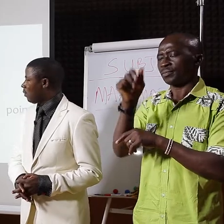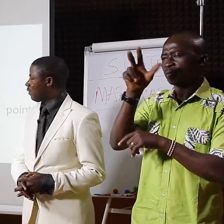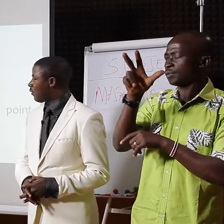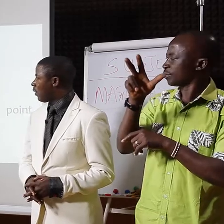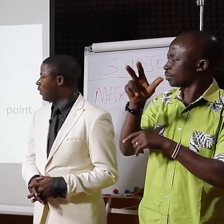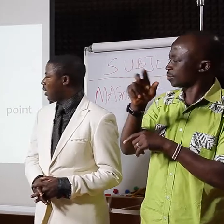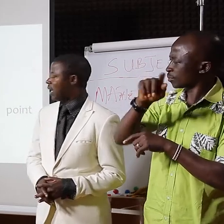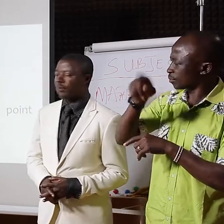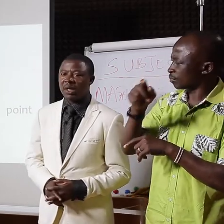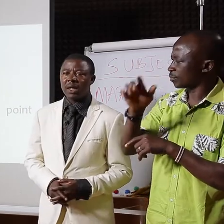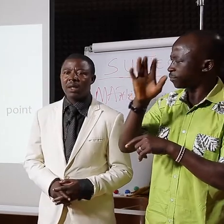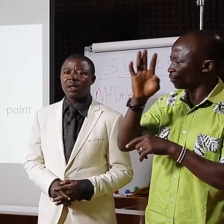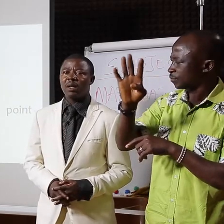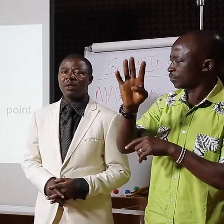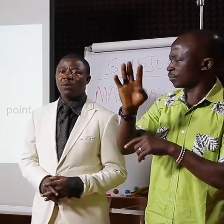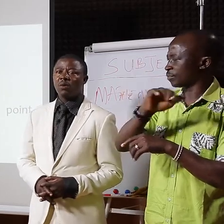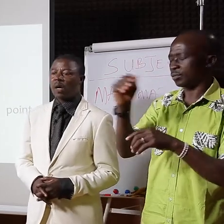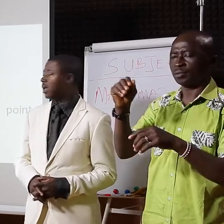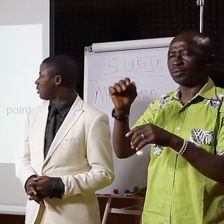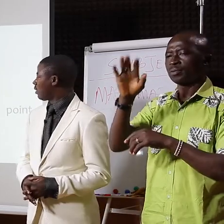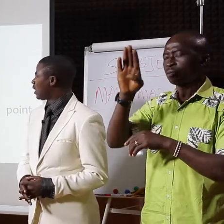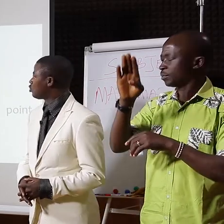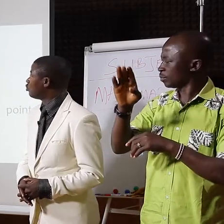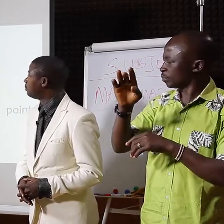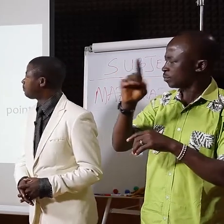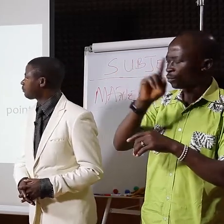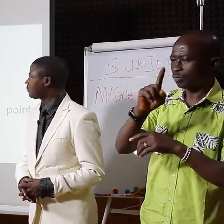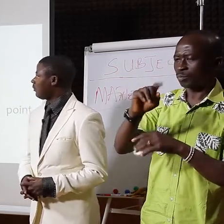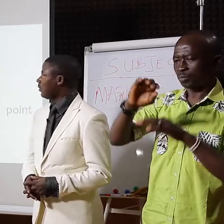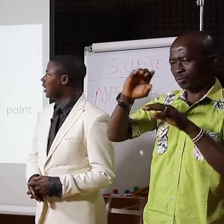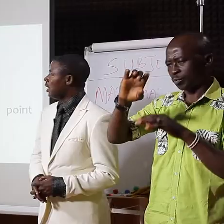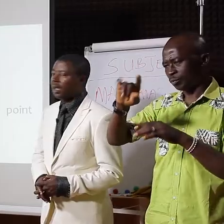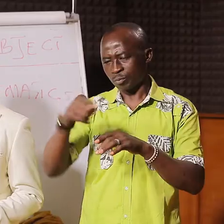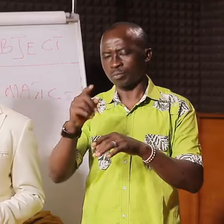3, 4, and B, 1, 2.